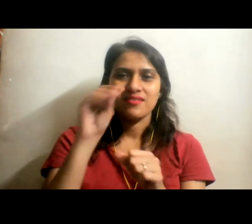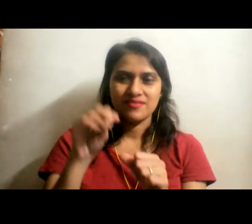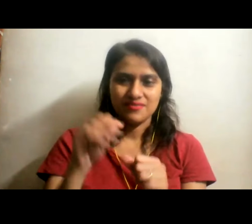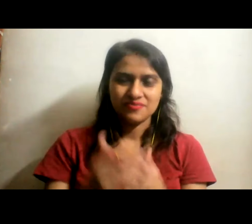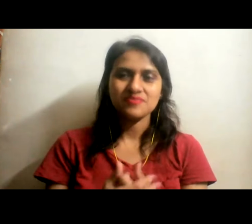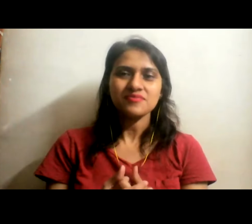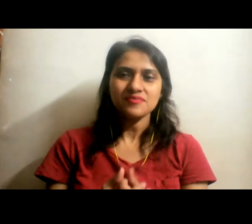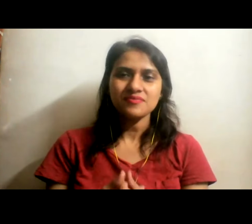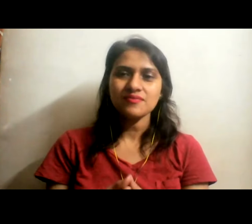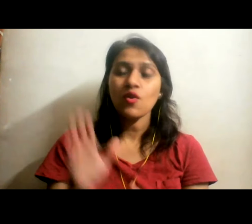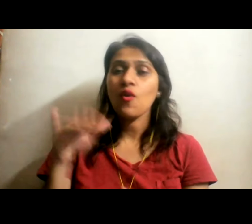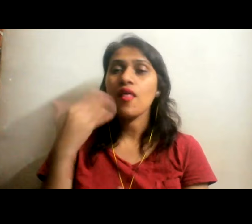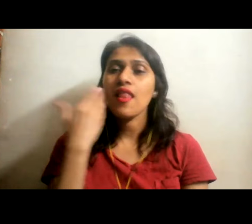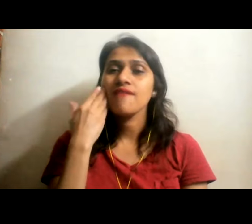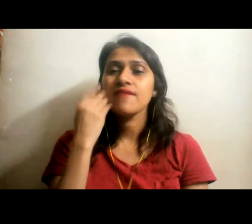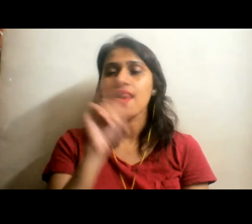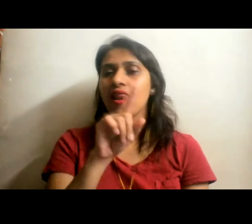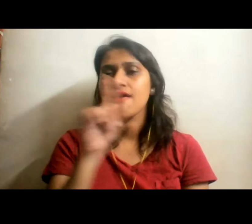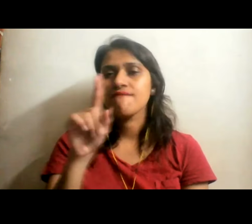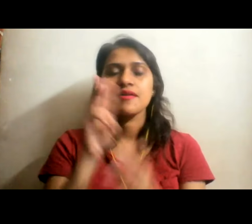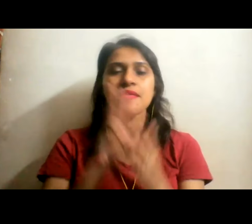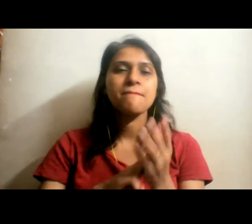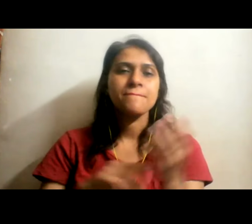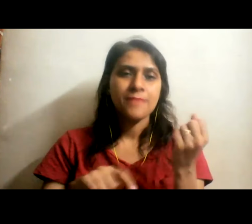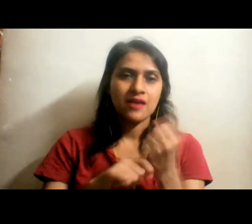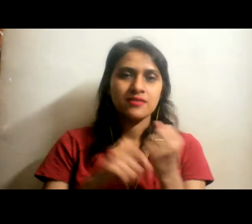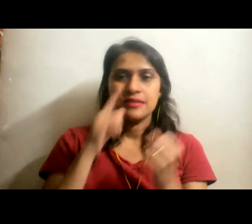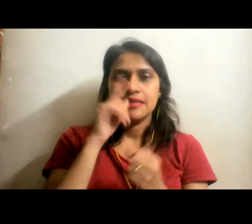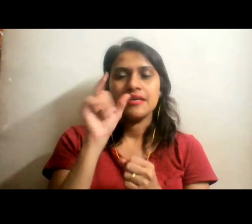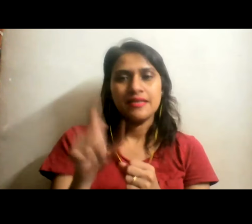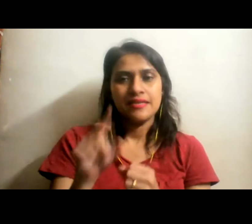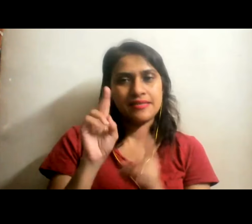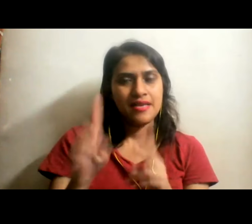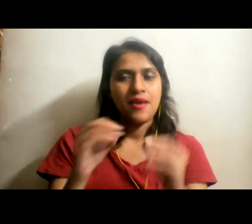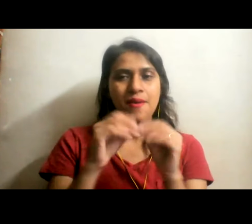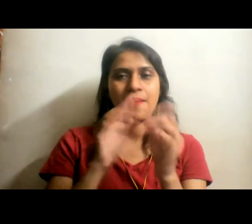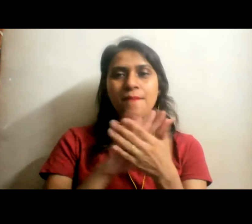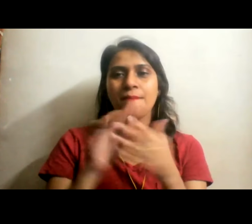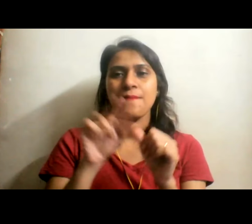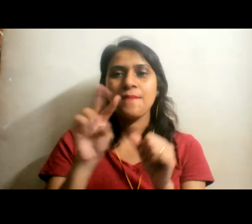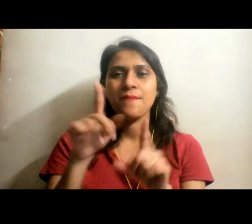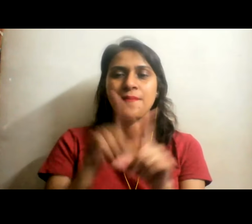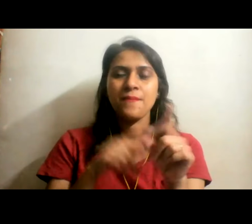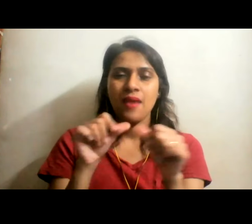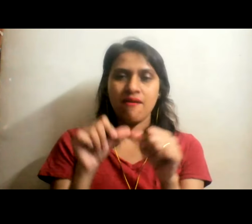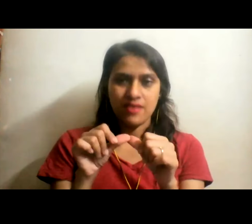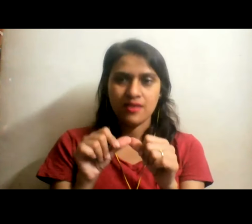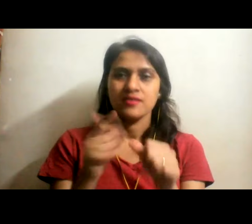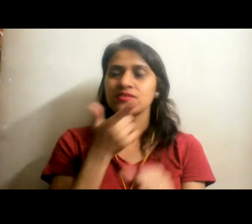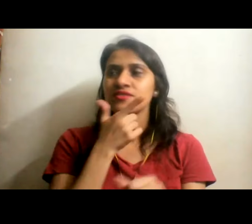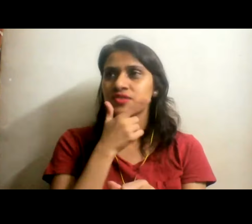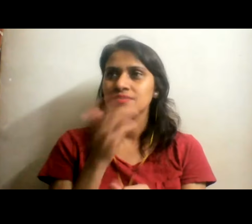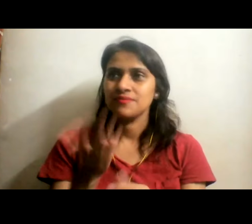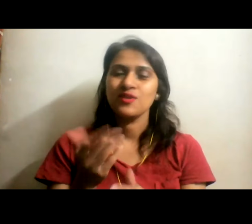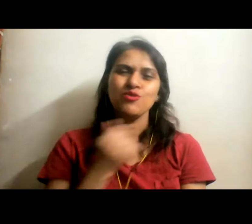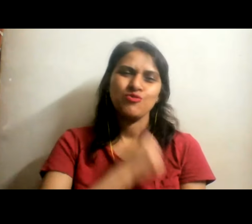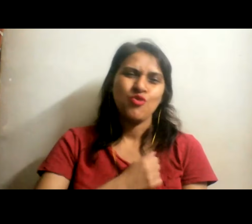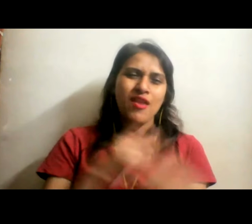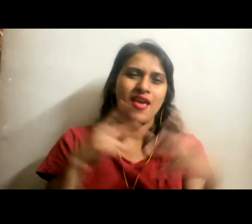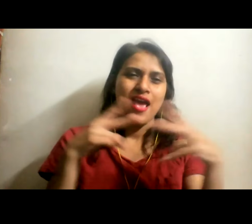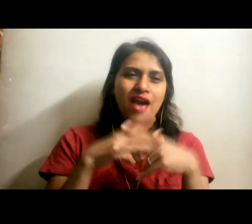is on 11th of March. Ms. Bhavya is the resource person for that lecture too. So I'm sorry, Bhavya, I had to stop